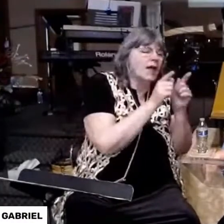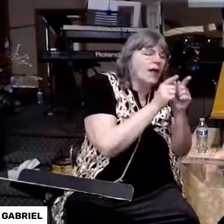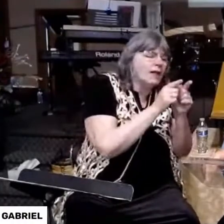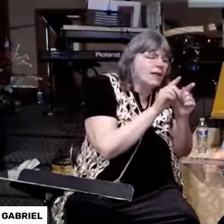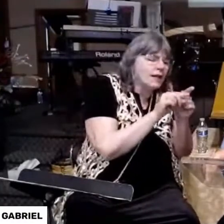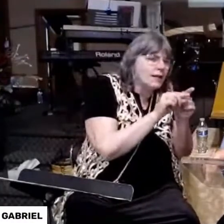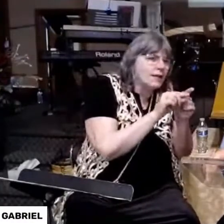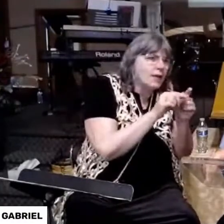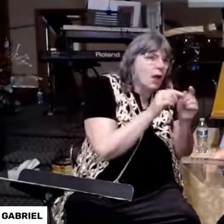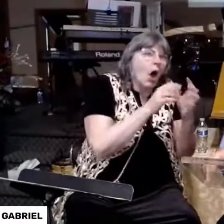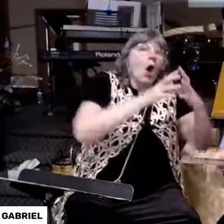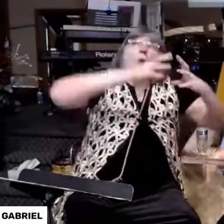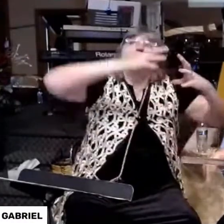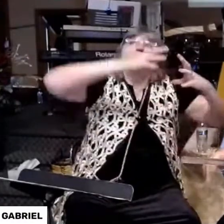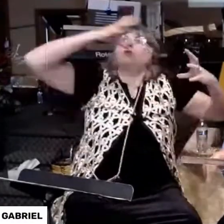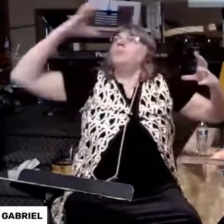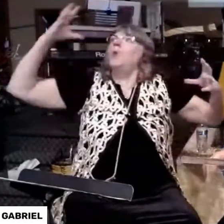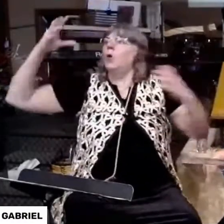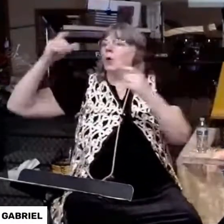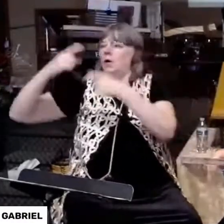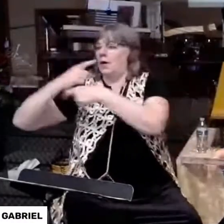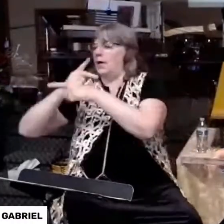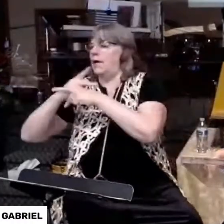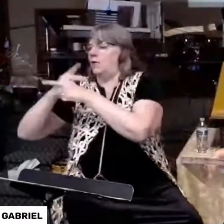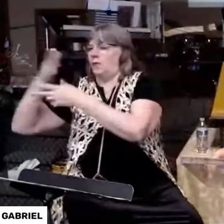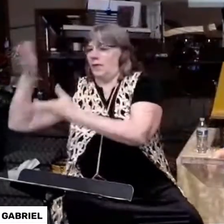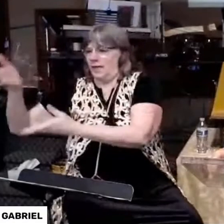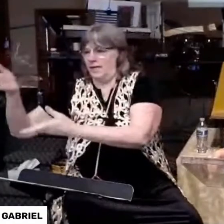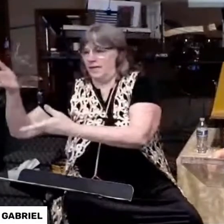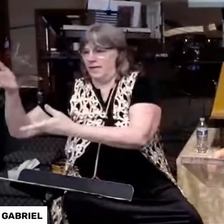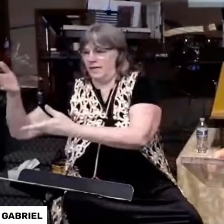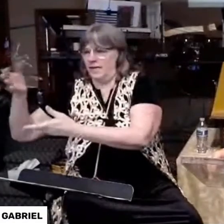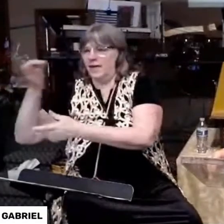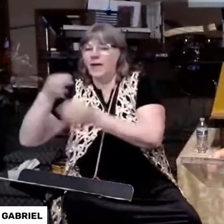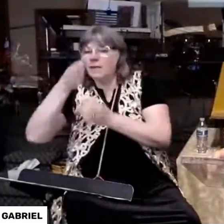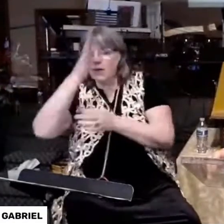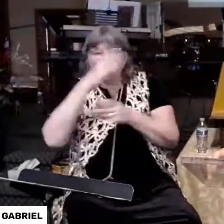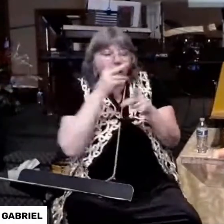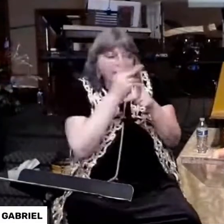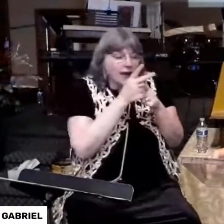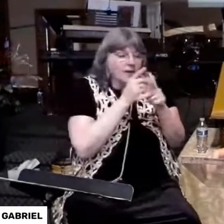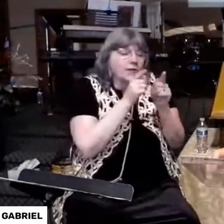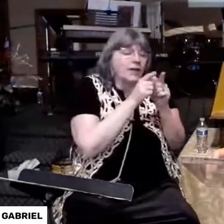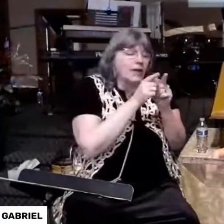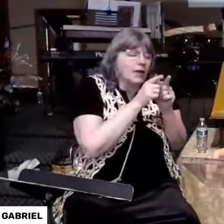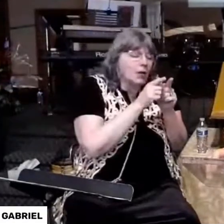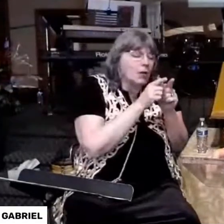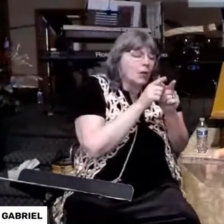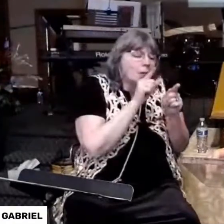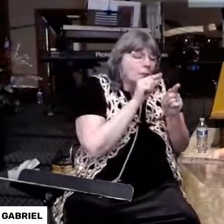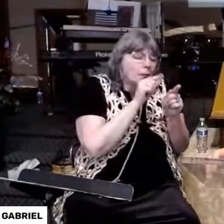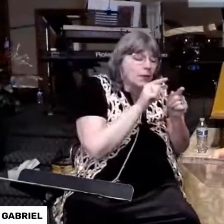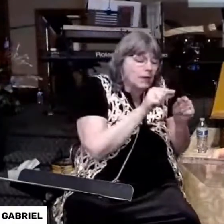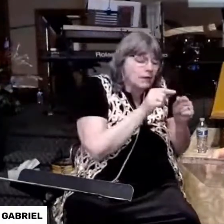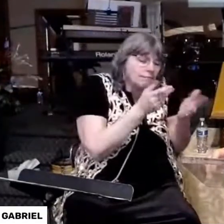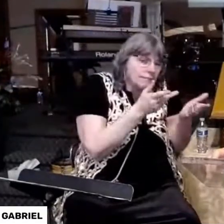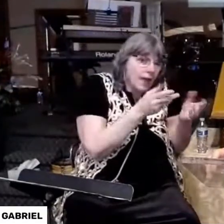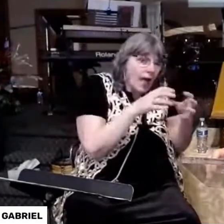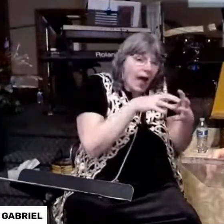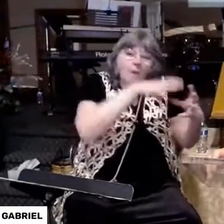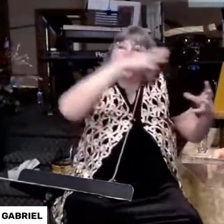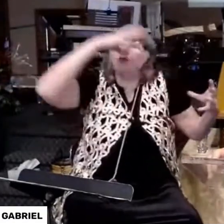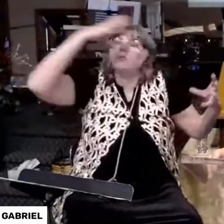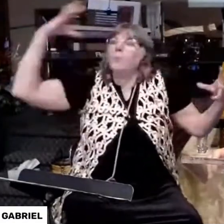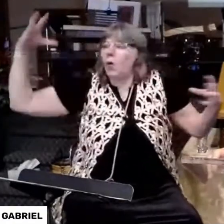you read Torah for human mothers. You know, I told you the story probably one day, but one time